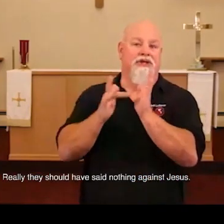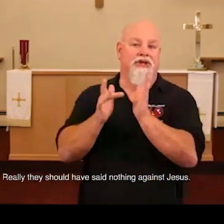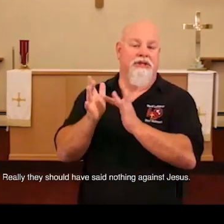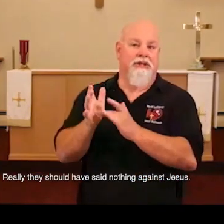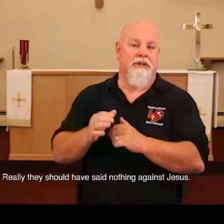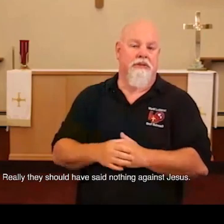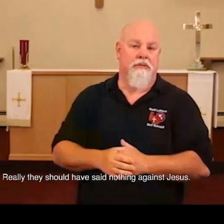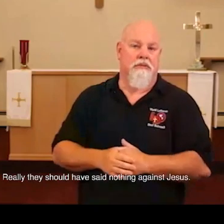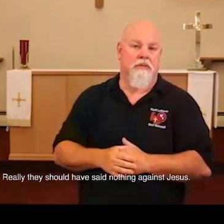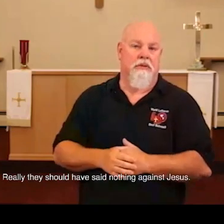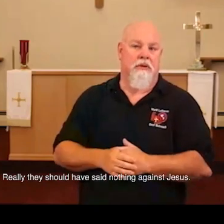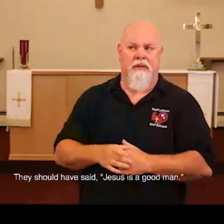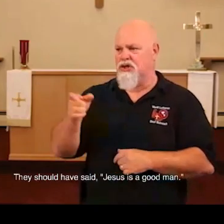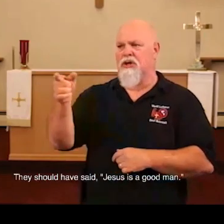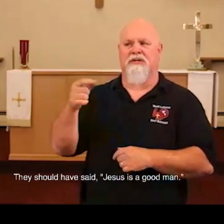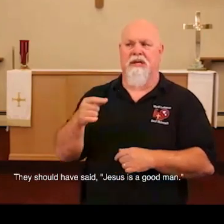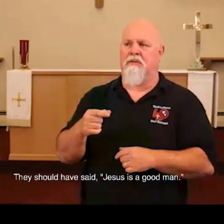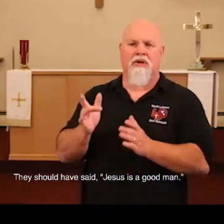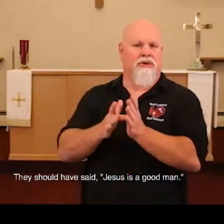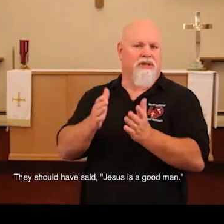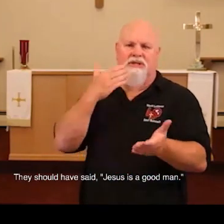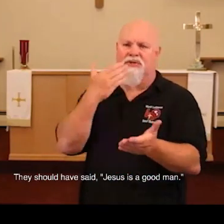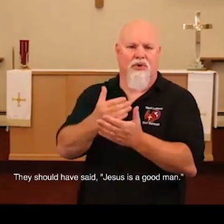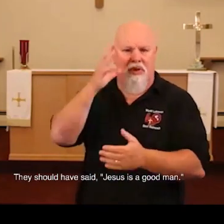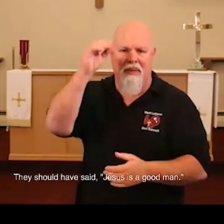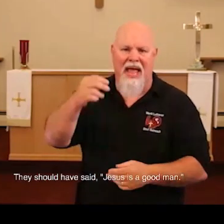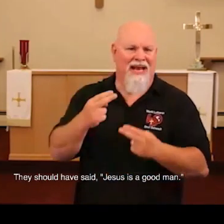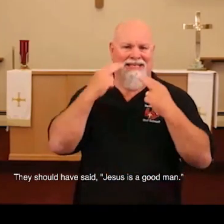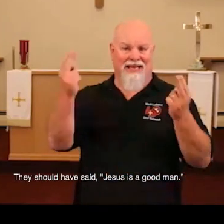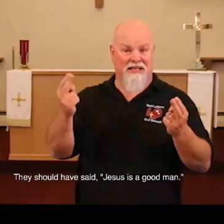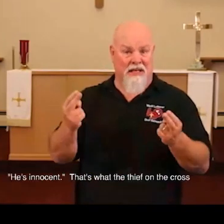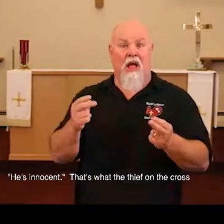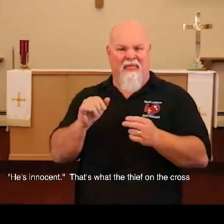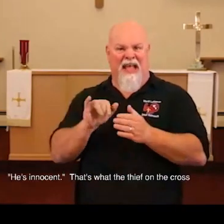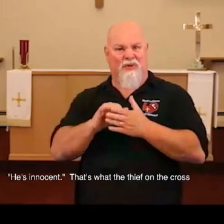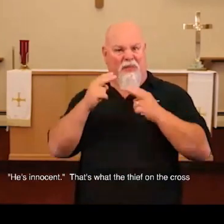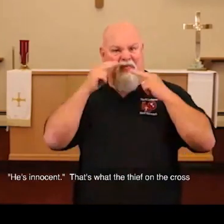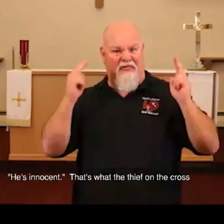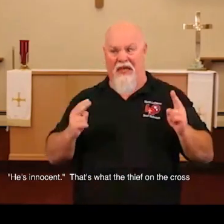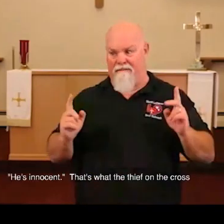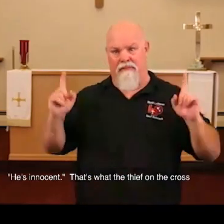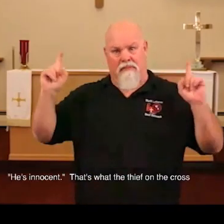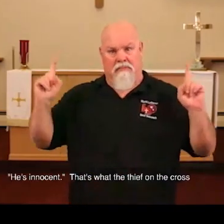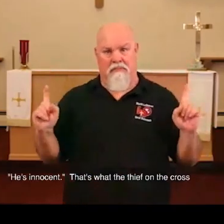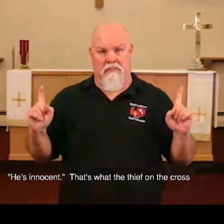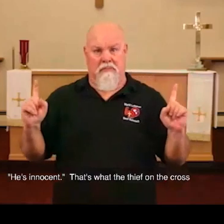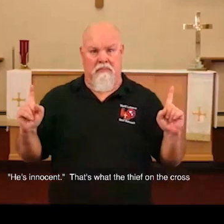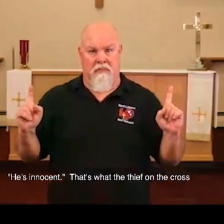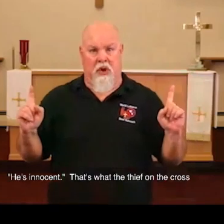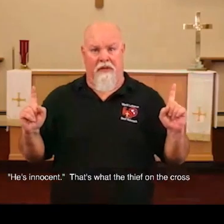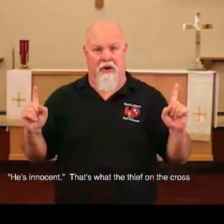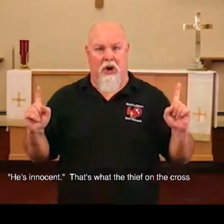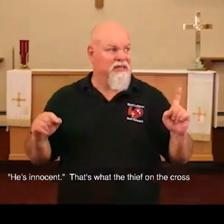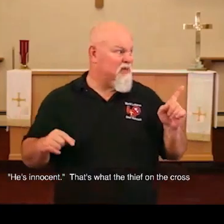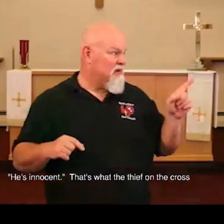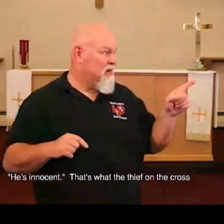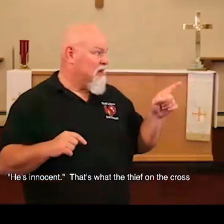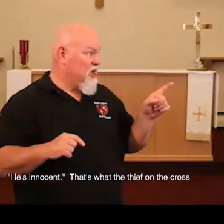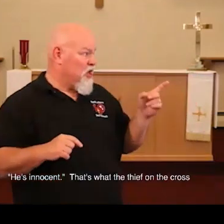against Jesus. They should have said, Jesus is a good man. He's innocent. That's what the thief on the cross said.